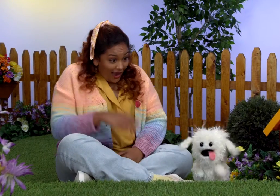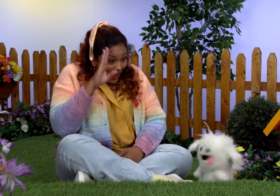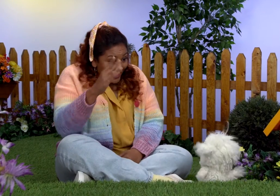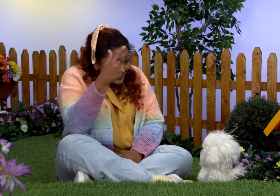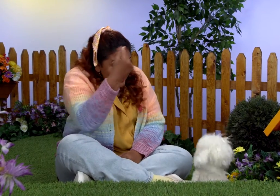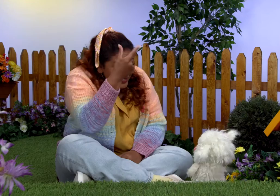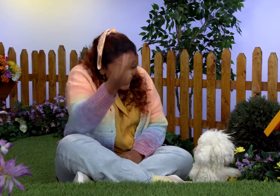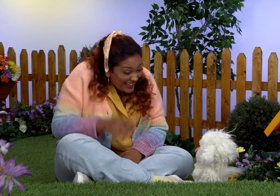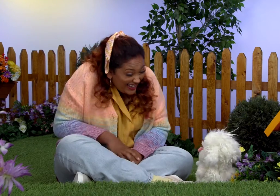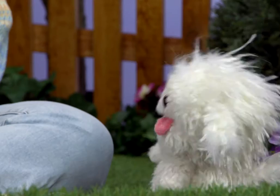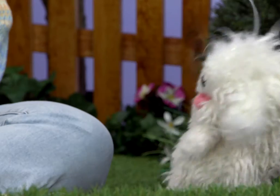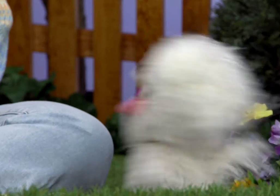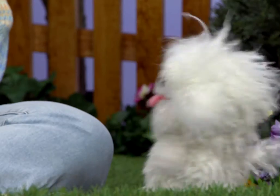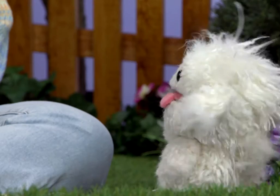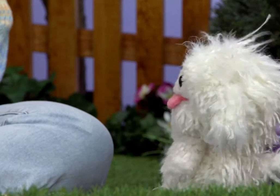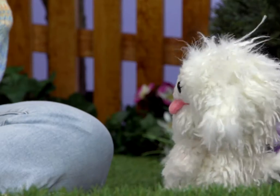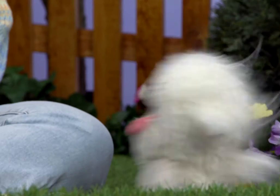Hi, Stuffy Oh,